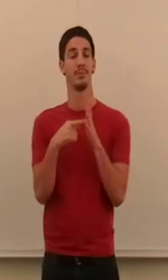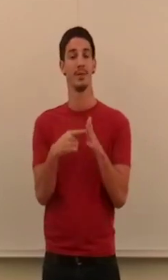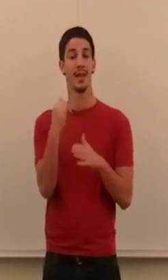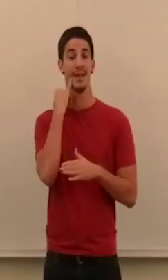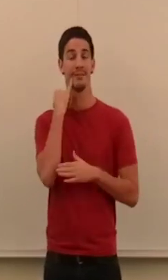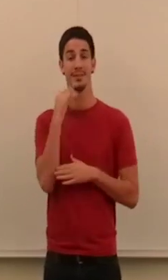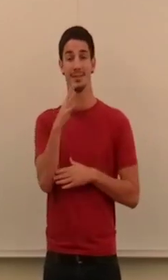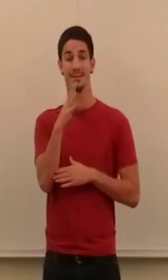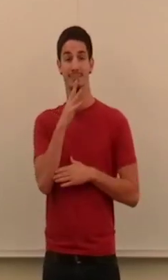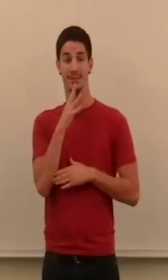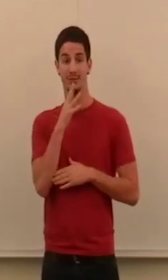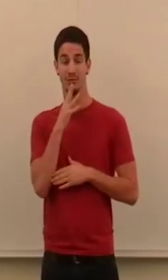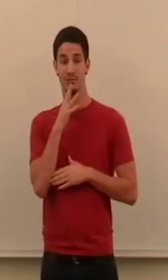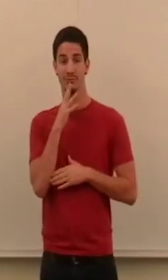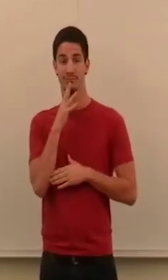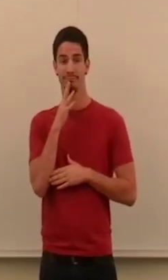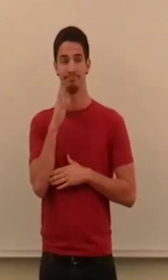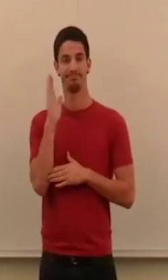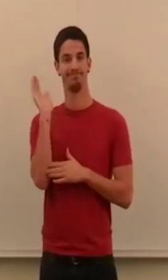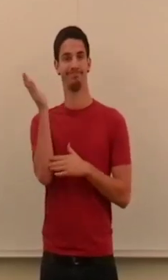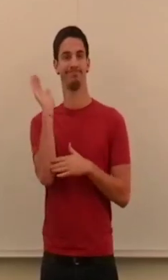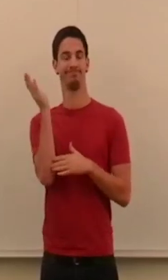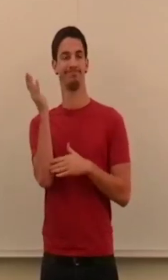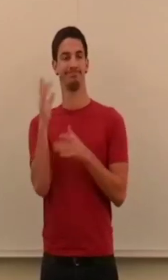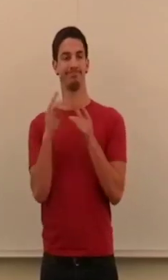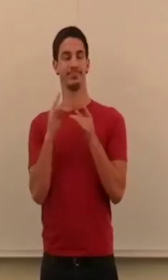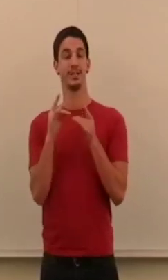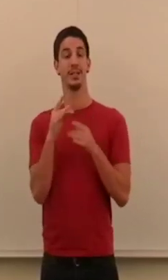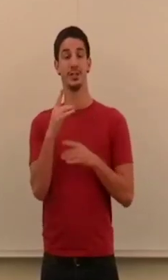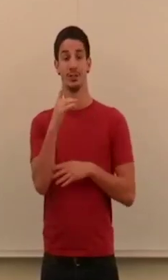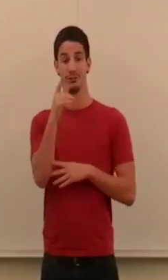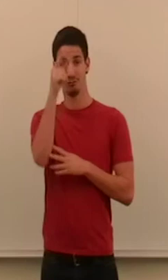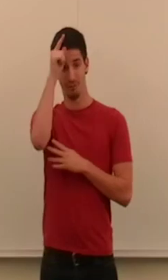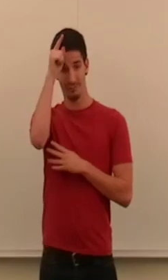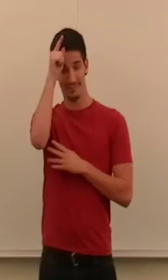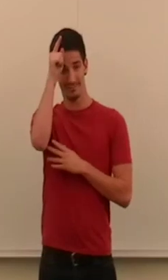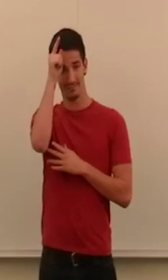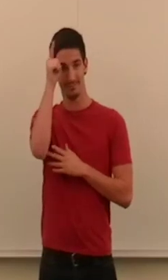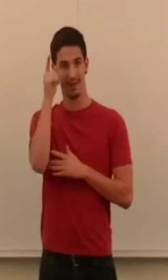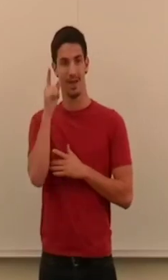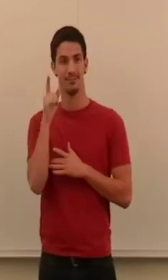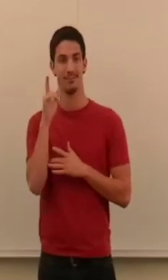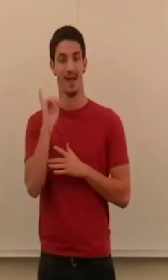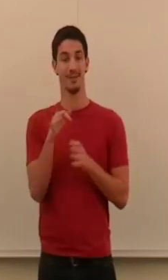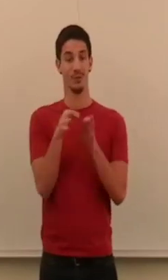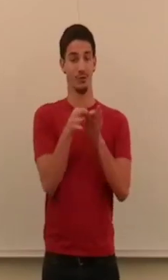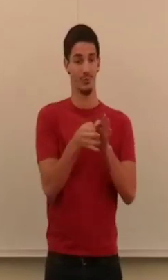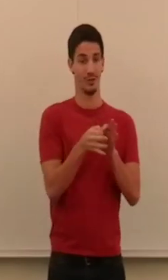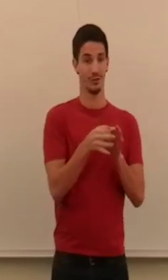conveying their information in German and the message is being interpreted into Russian, the source language is